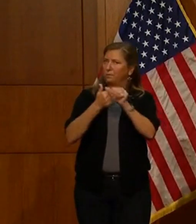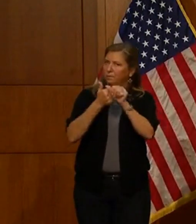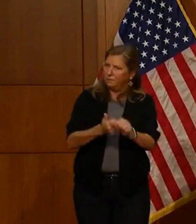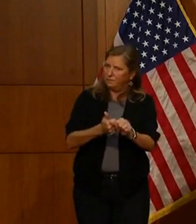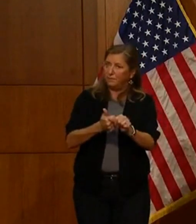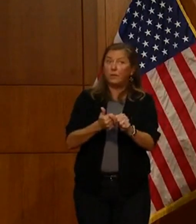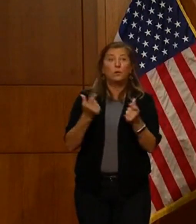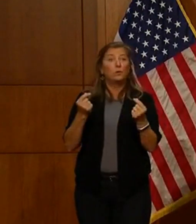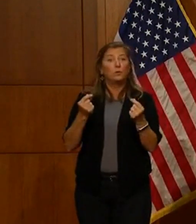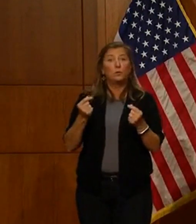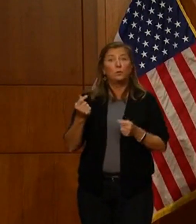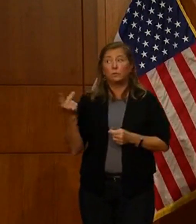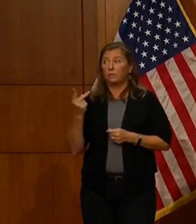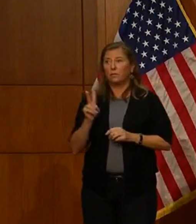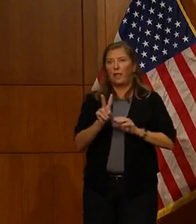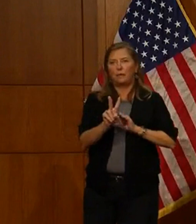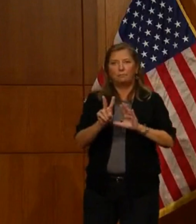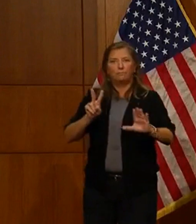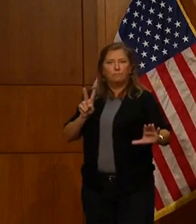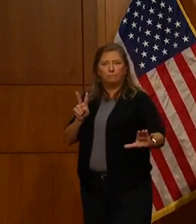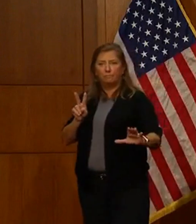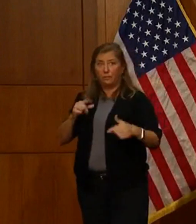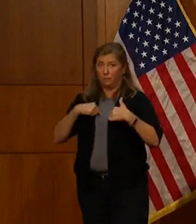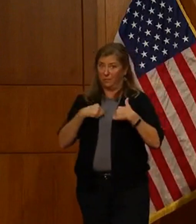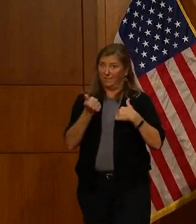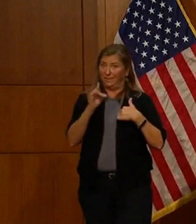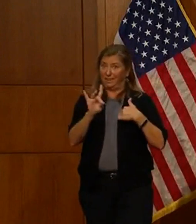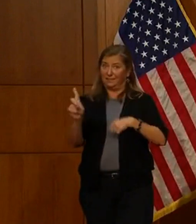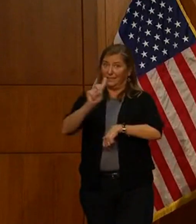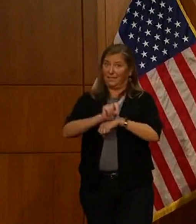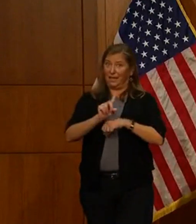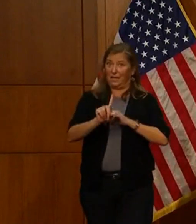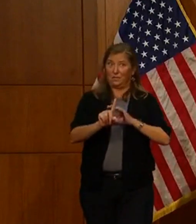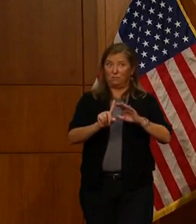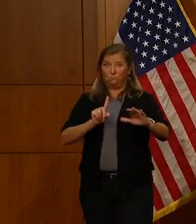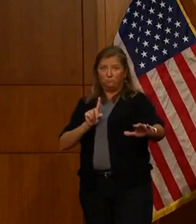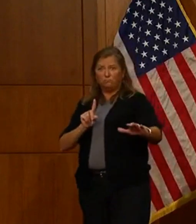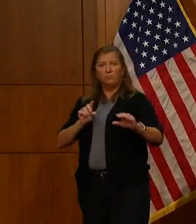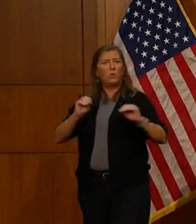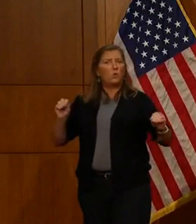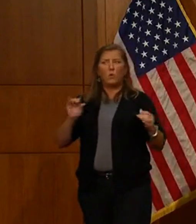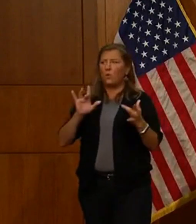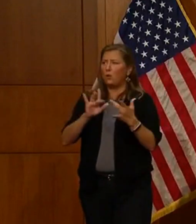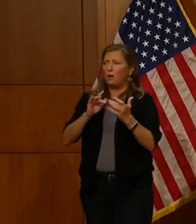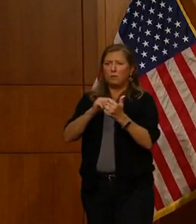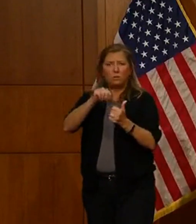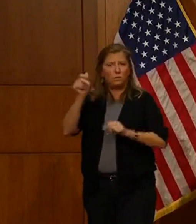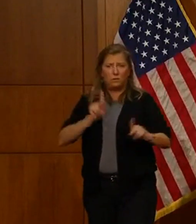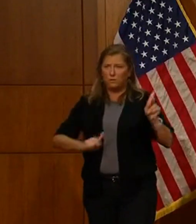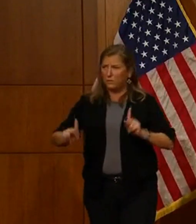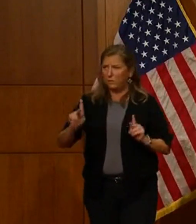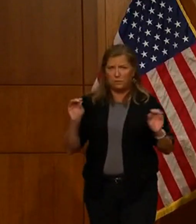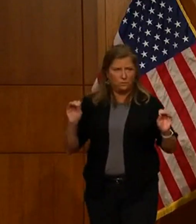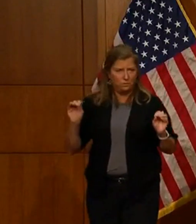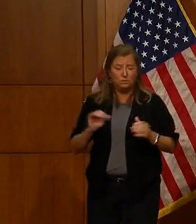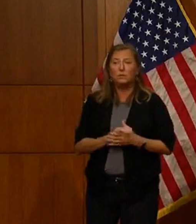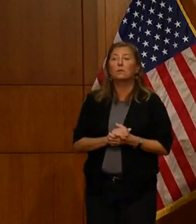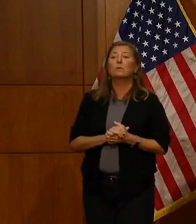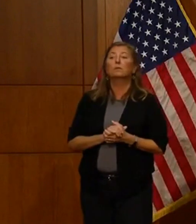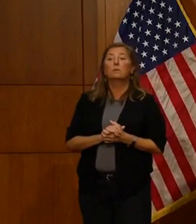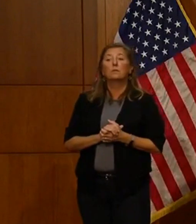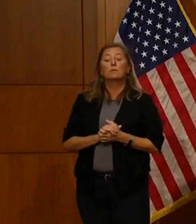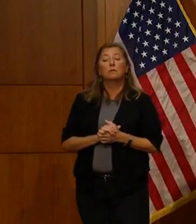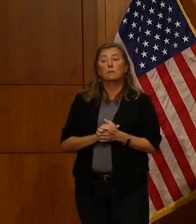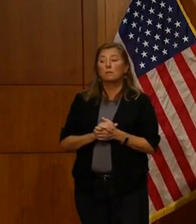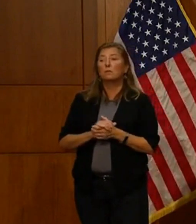We isolated ourselves, for me, 18 days, having no contact with other people. We had a